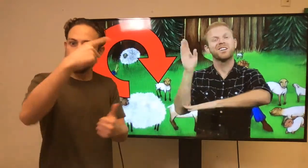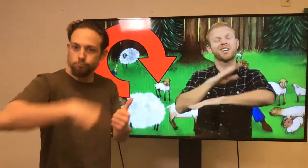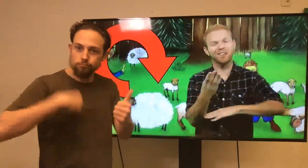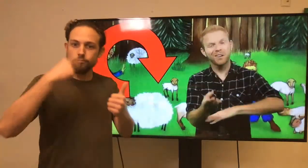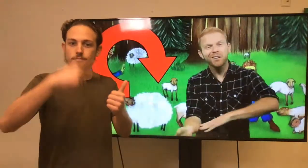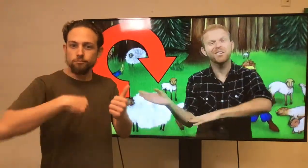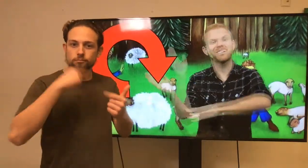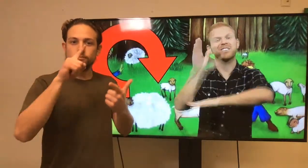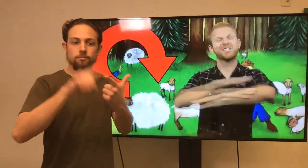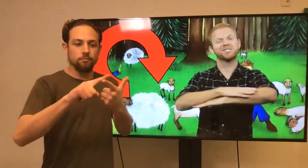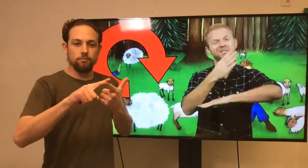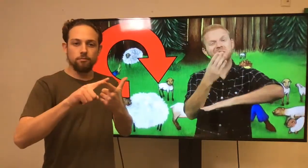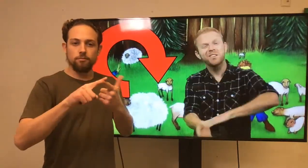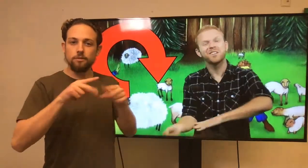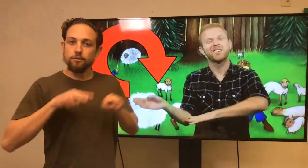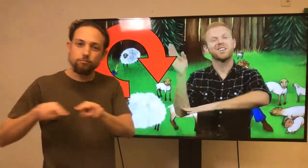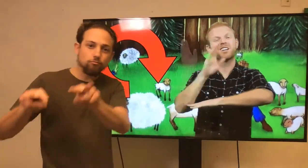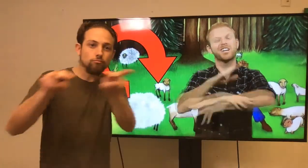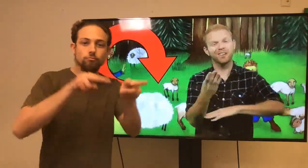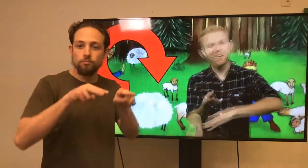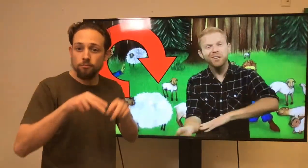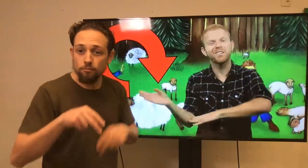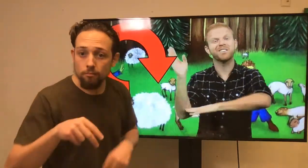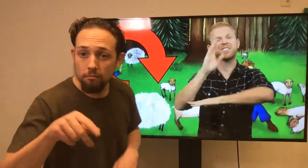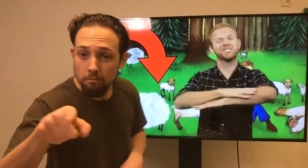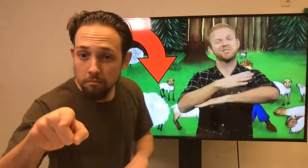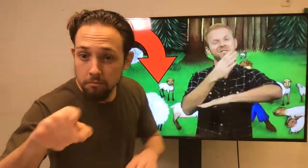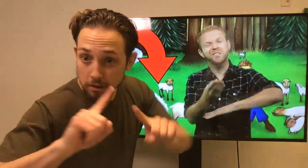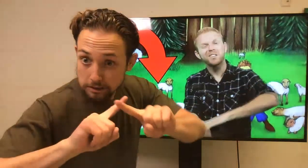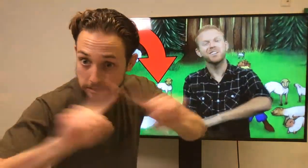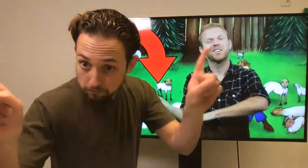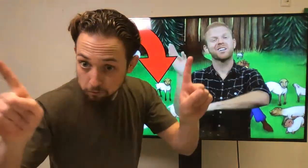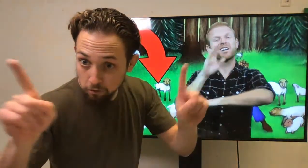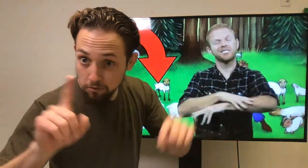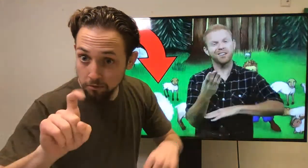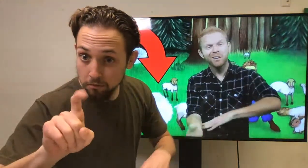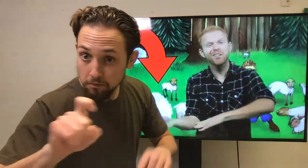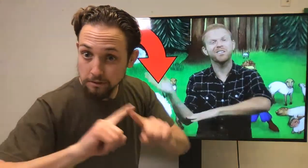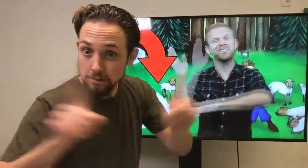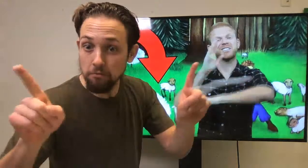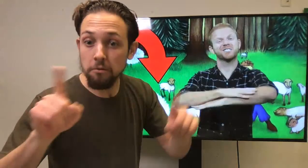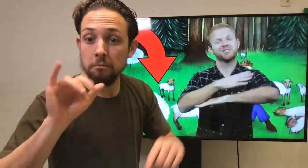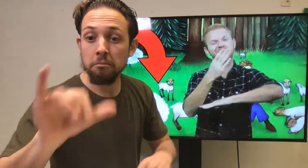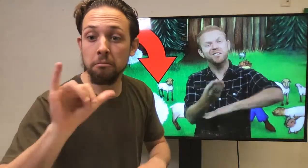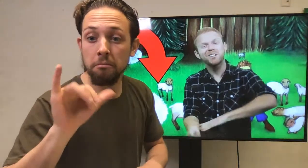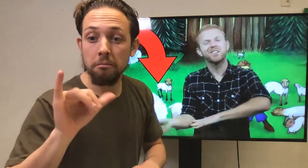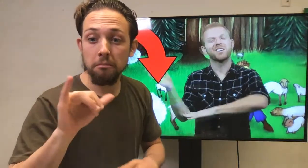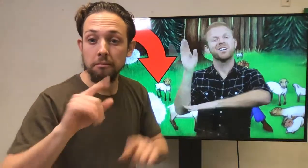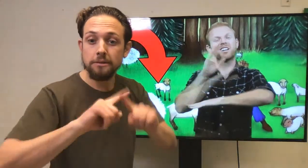So first we saw the circular motion in the boy sitting all day, then watching the sheep. Oh, you think it's different?